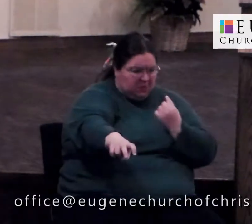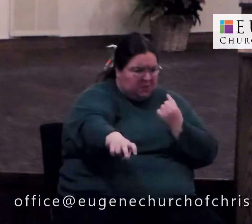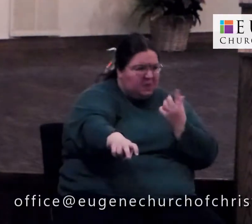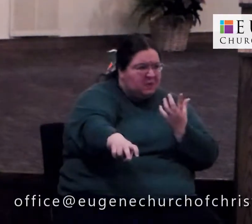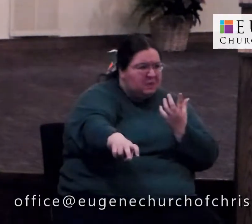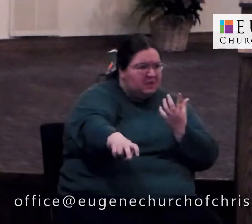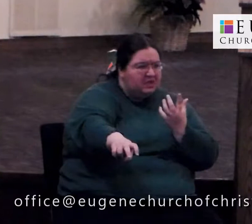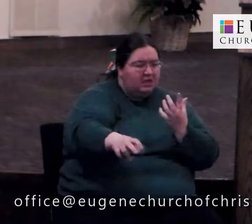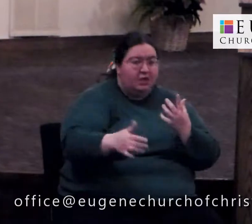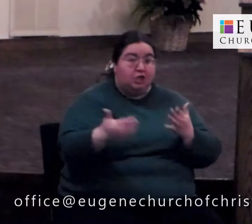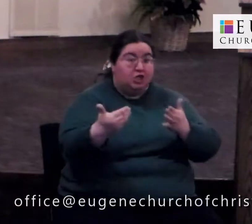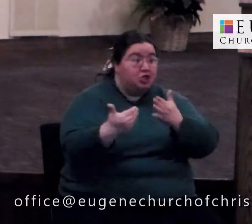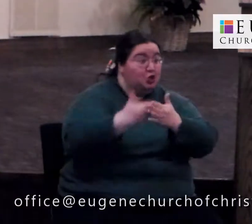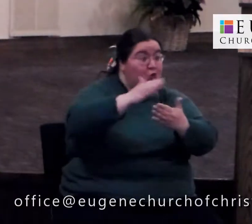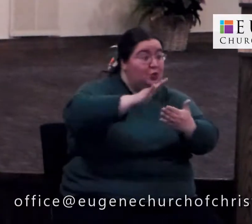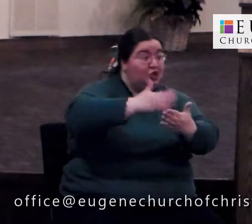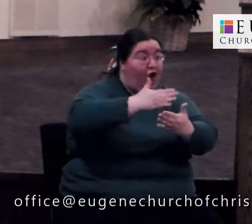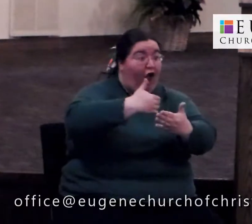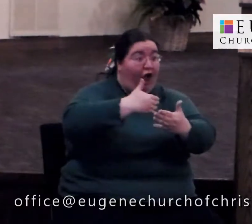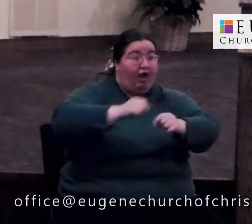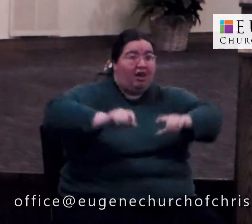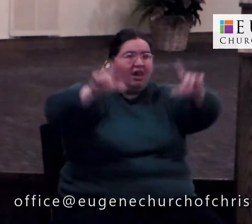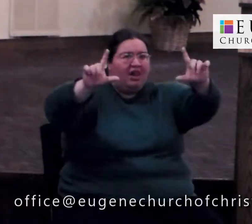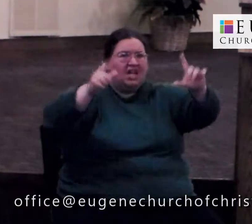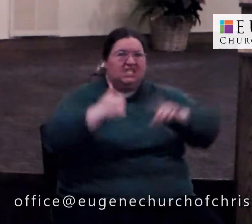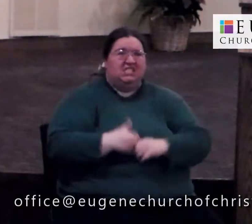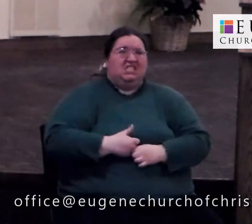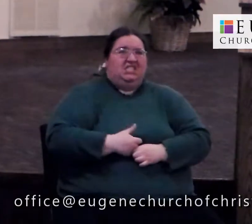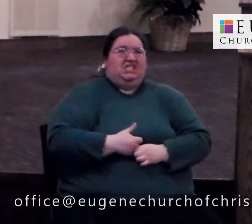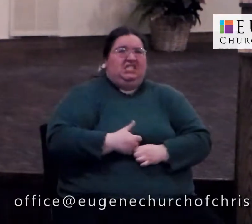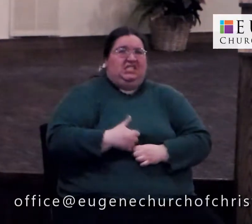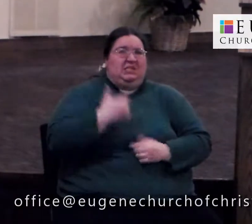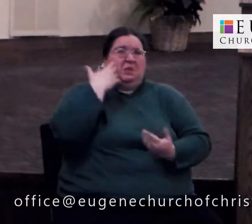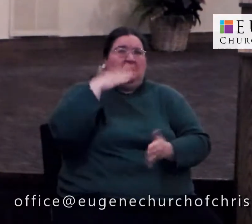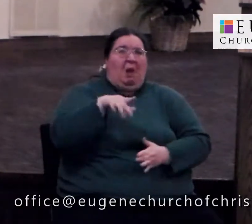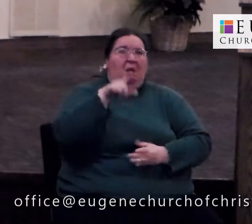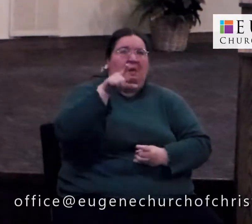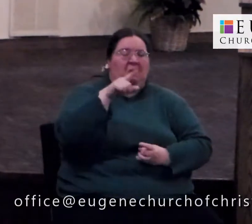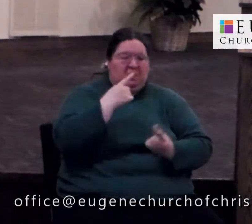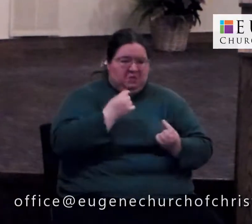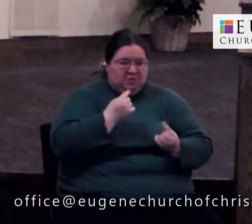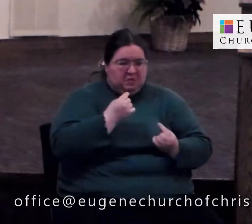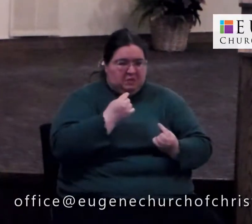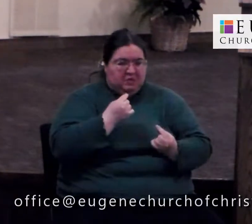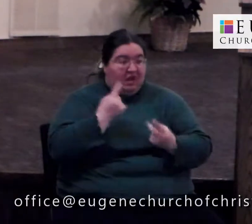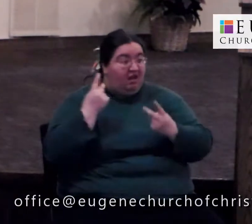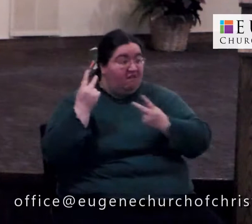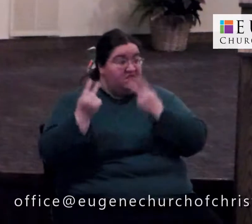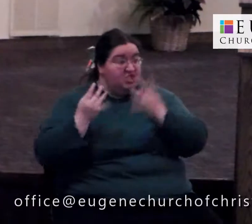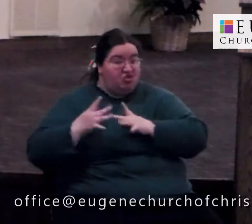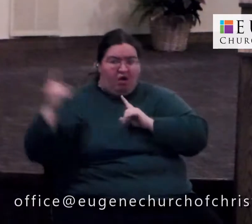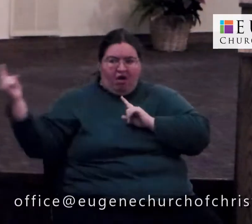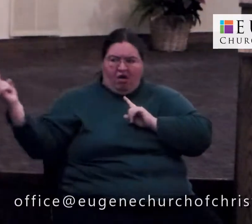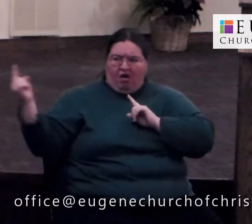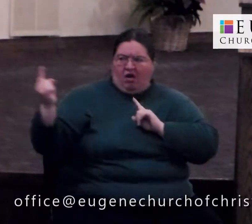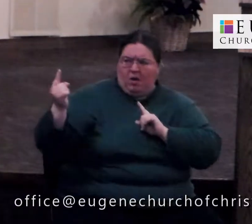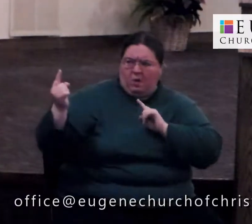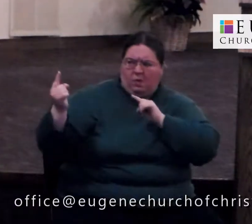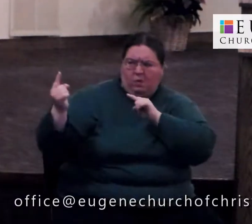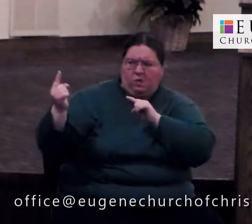do. When folks come in and they are different than us, we don't always know what to do. And in this case, for Herod and all the people